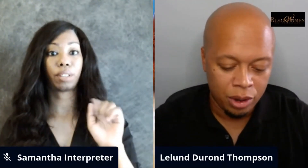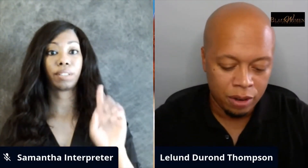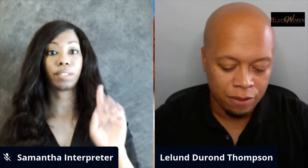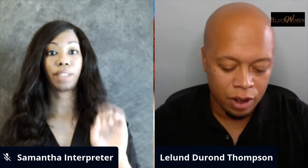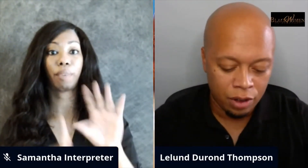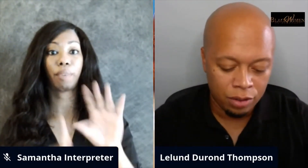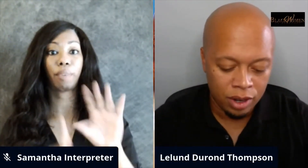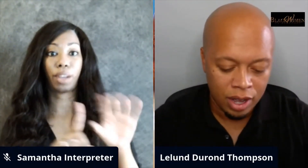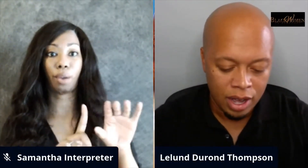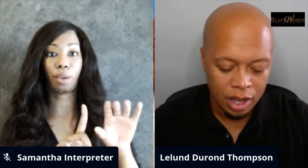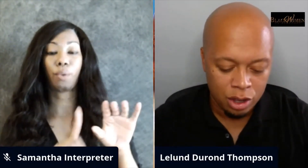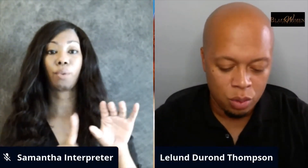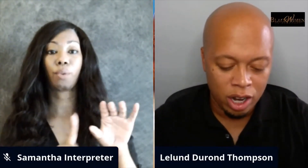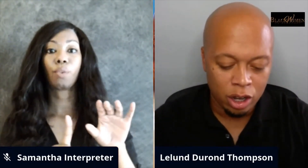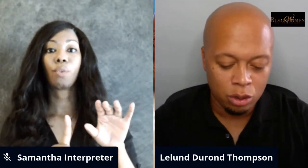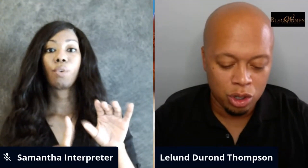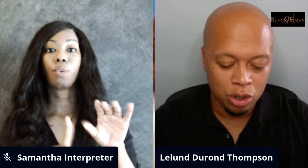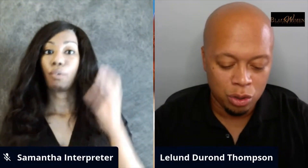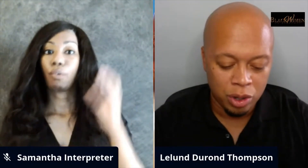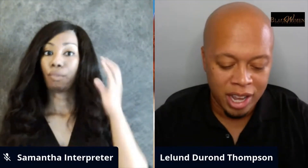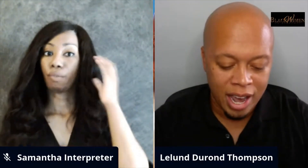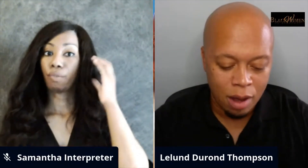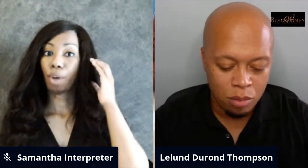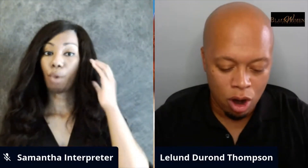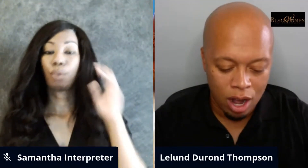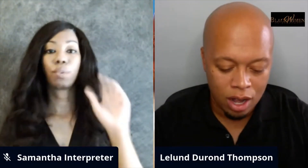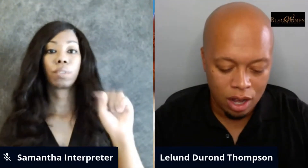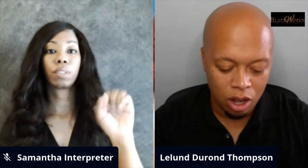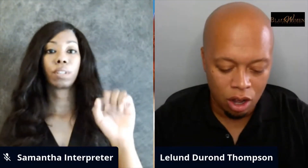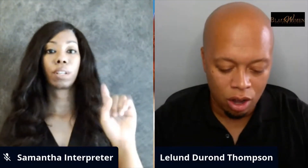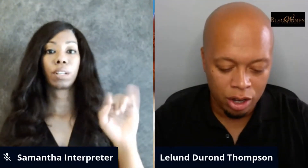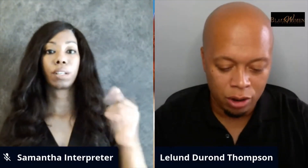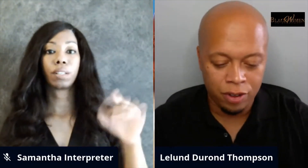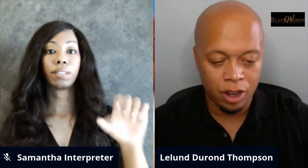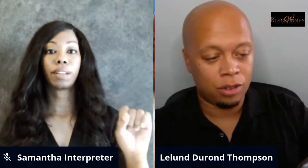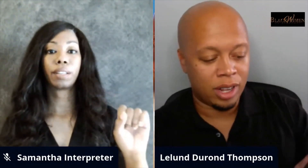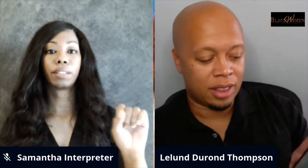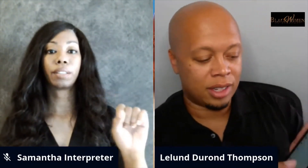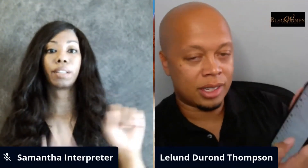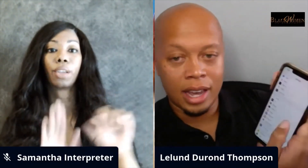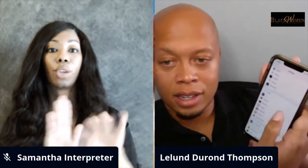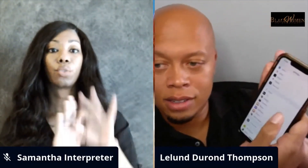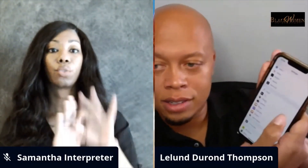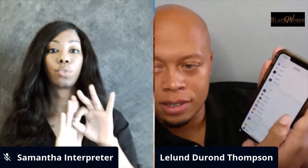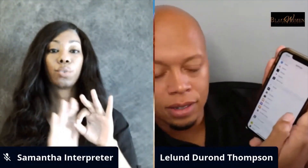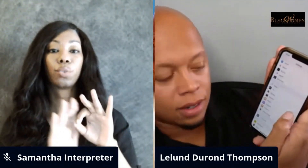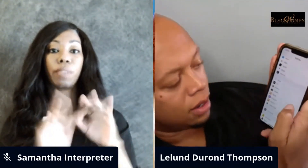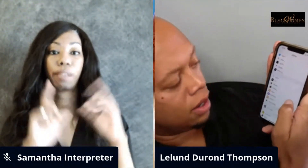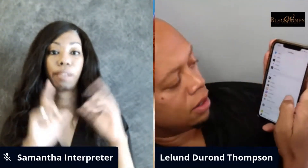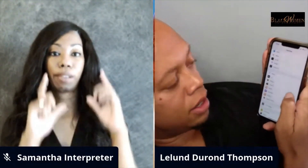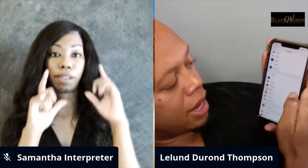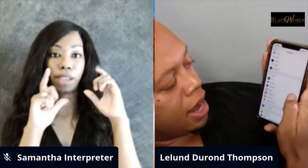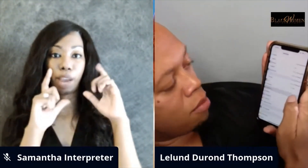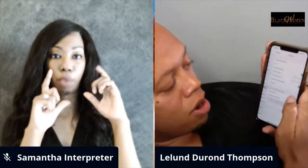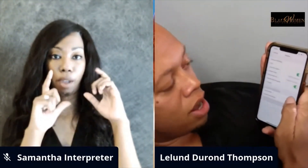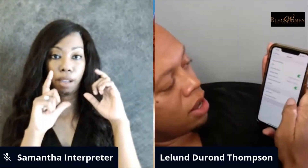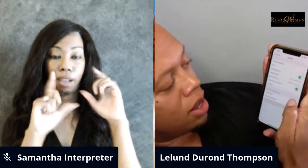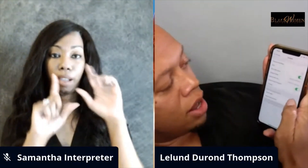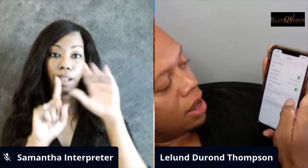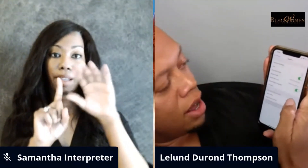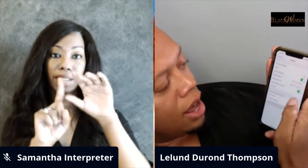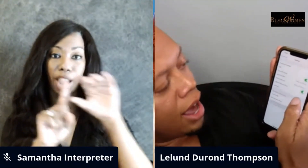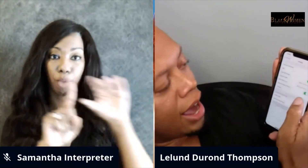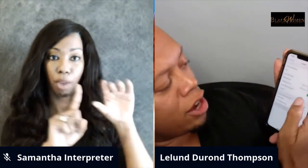You go to your phone, you want to go to camera on your phone in the settings, to